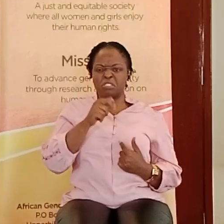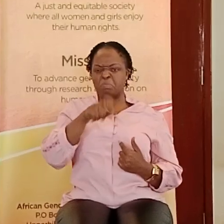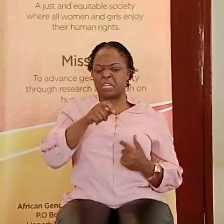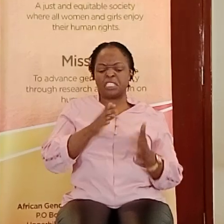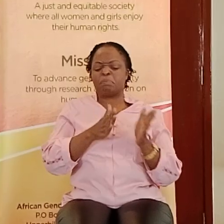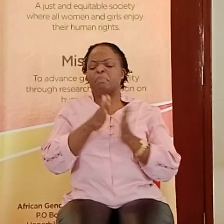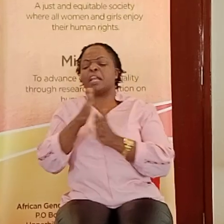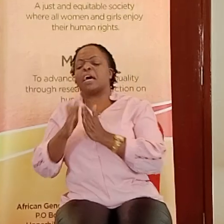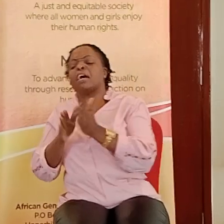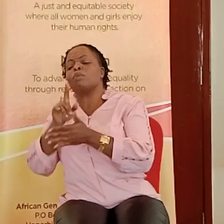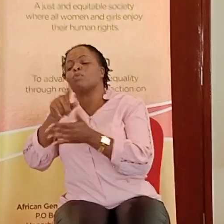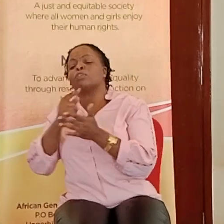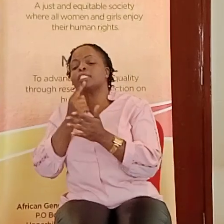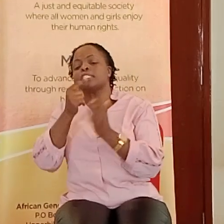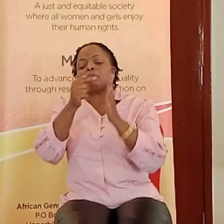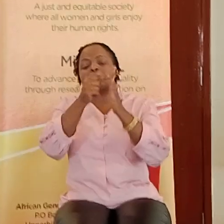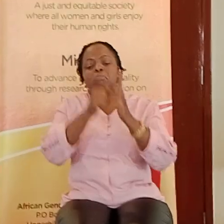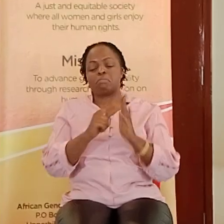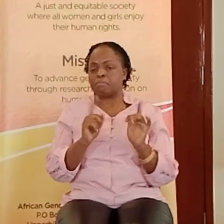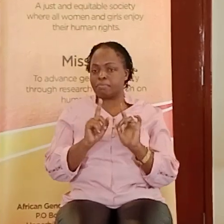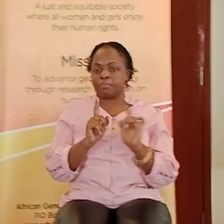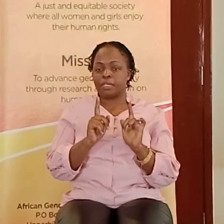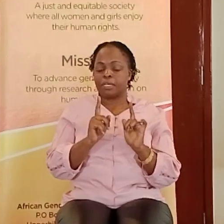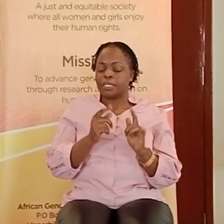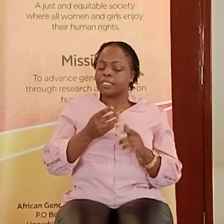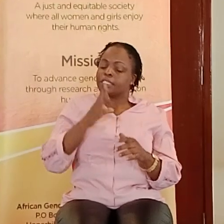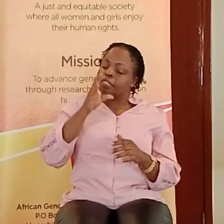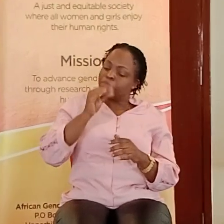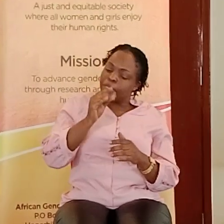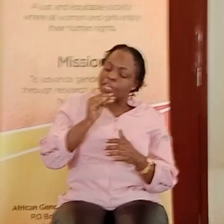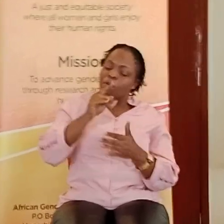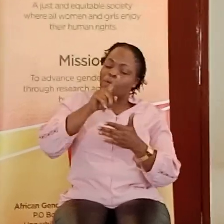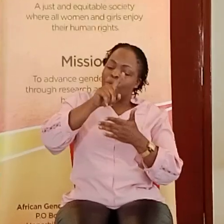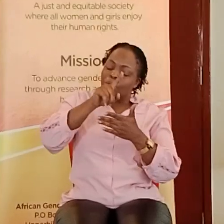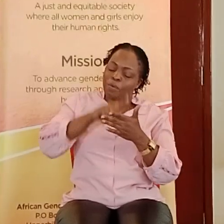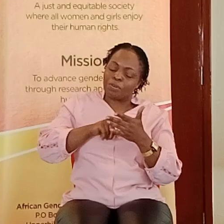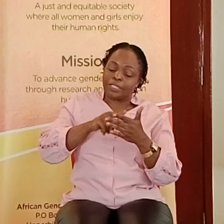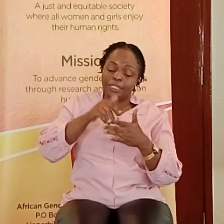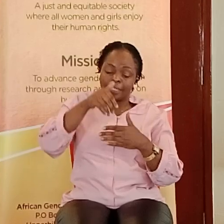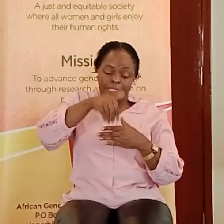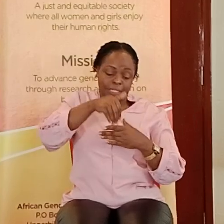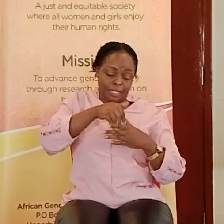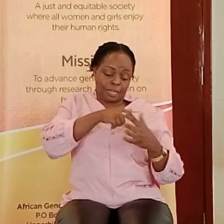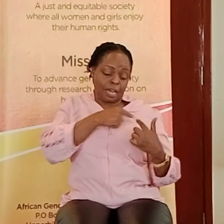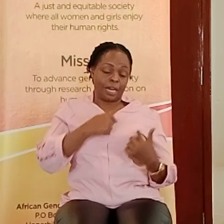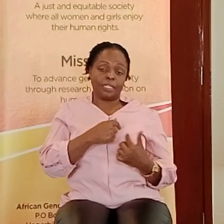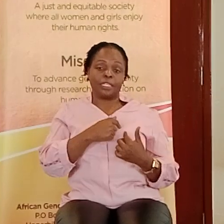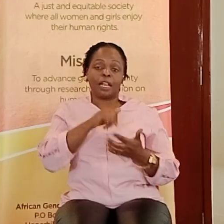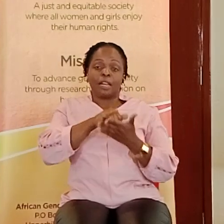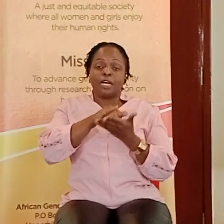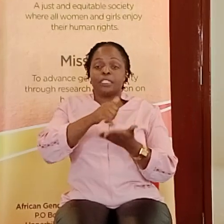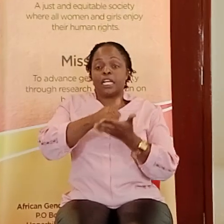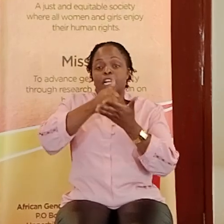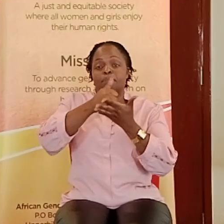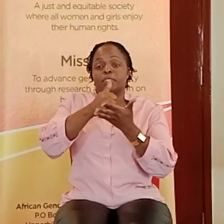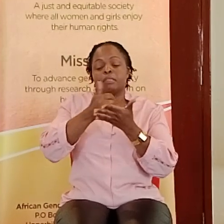say it. It will really help the groups and the conversation and the documents that will come from